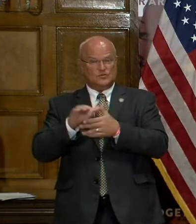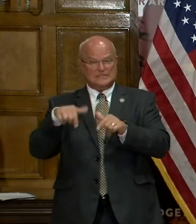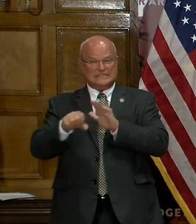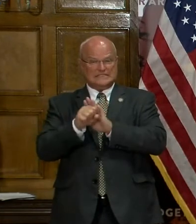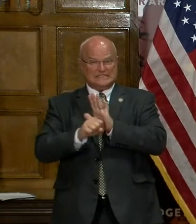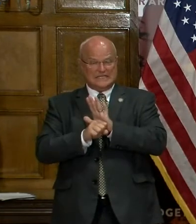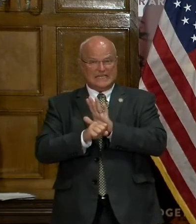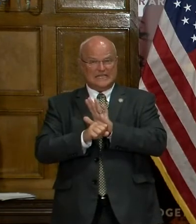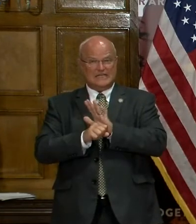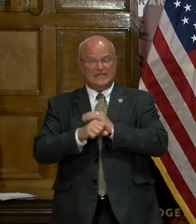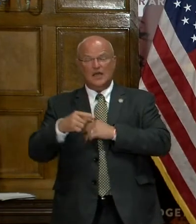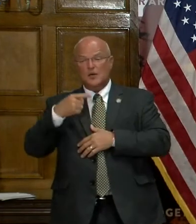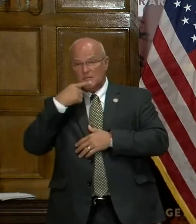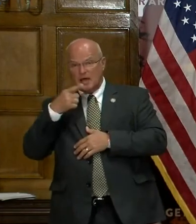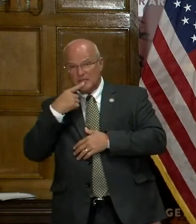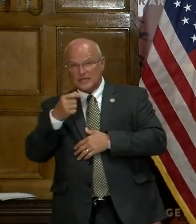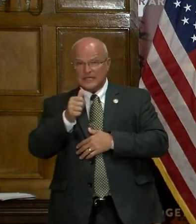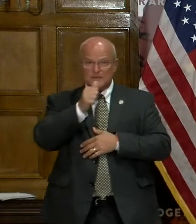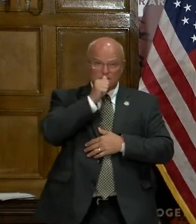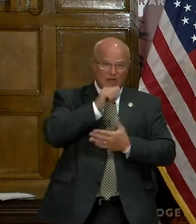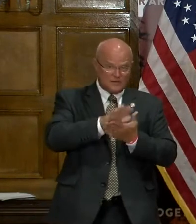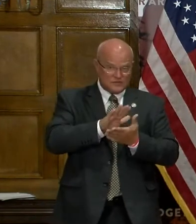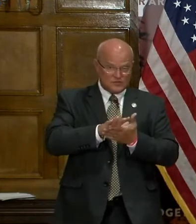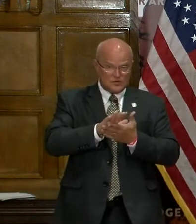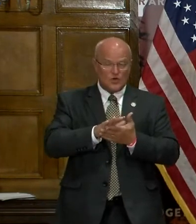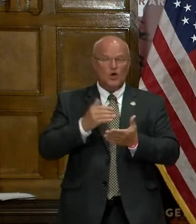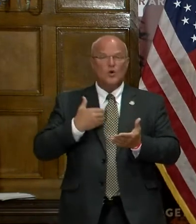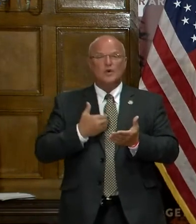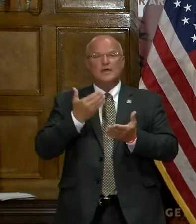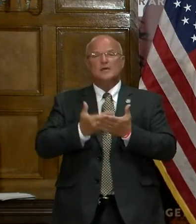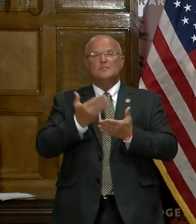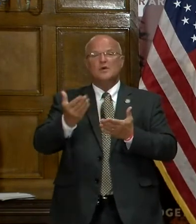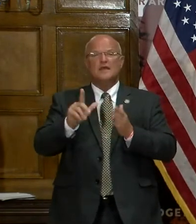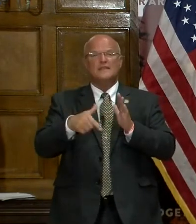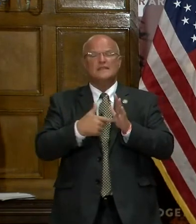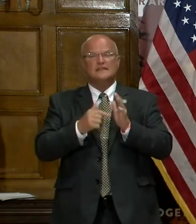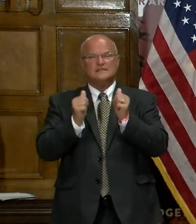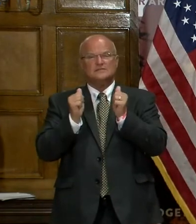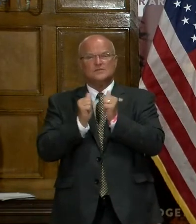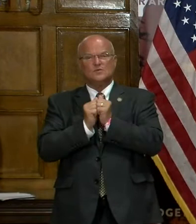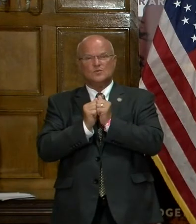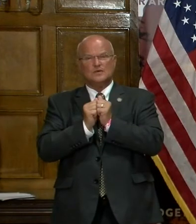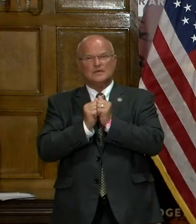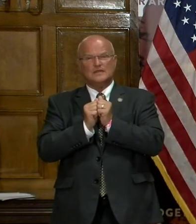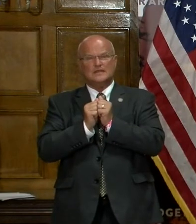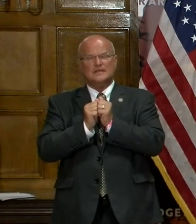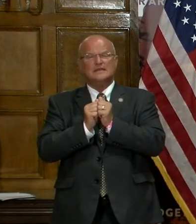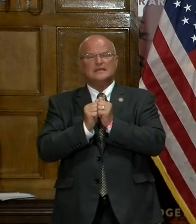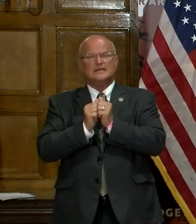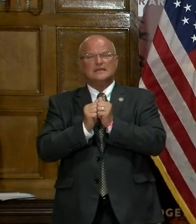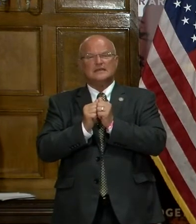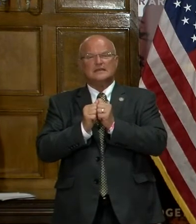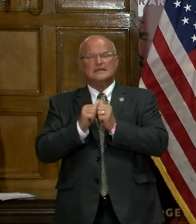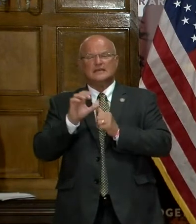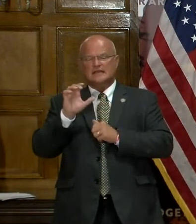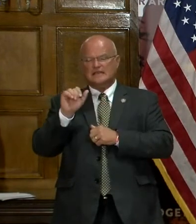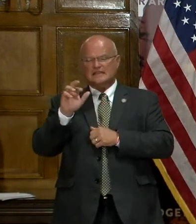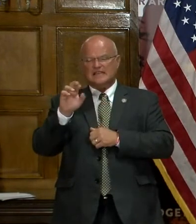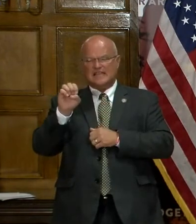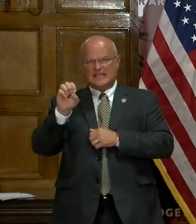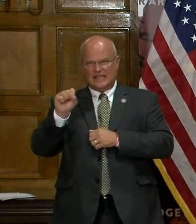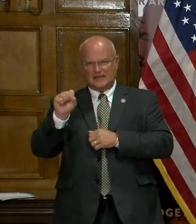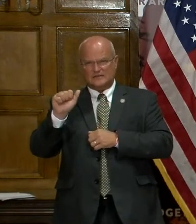state, public and private. We purchased these with ESSER funds. This was part of the CARES